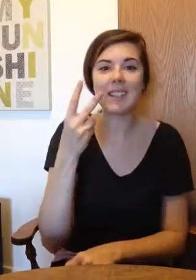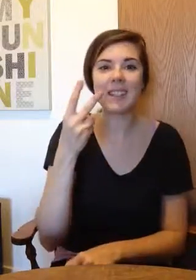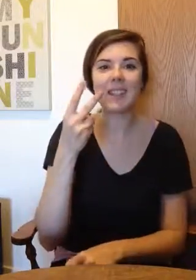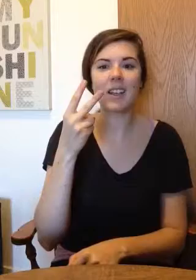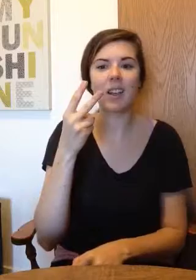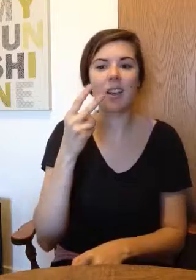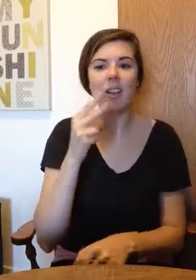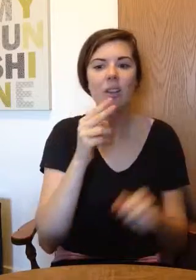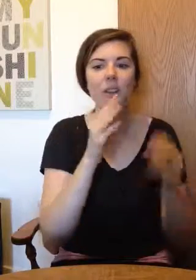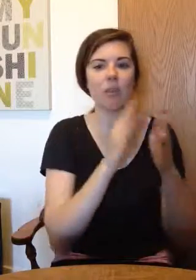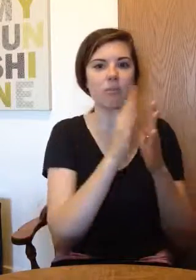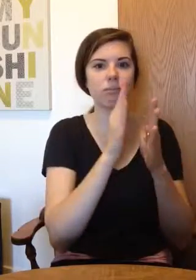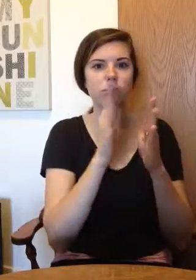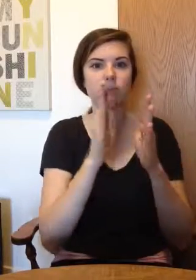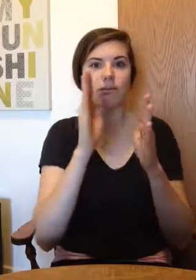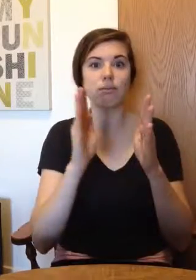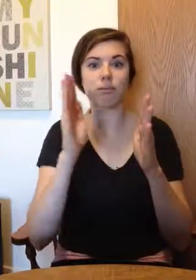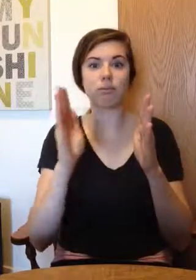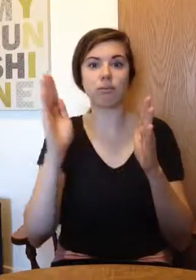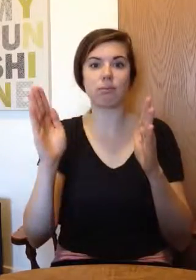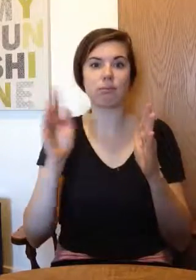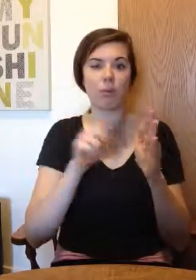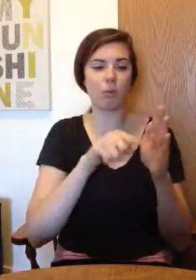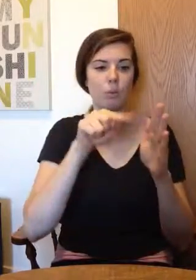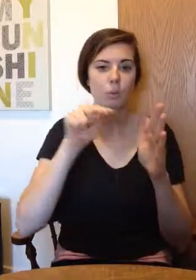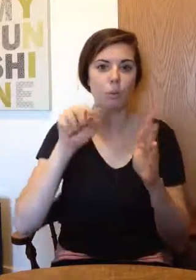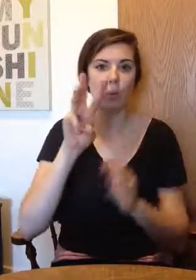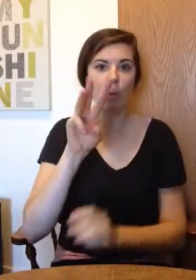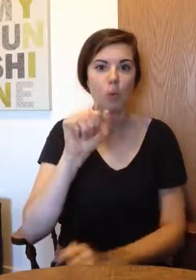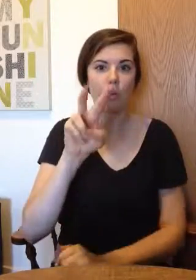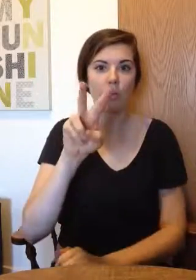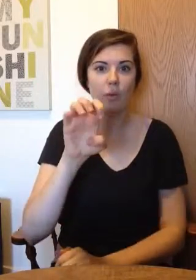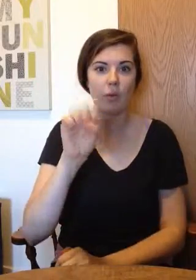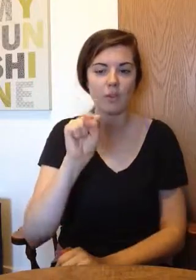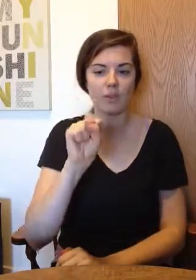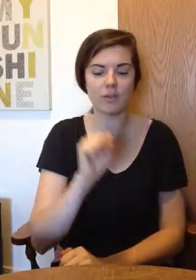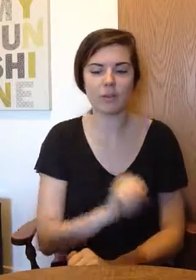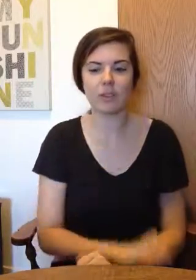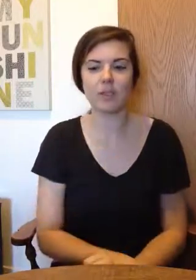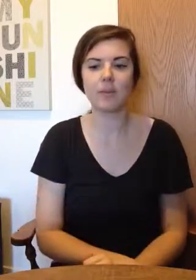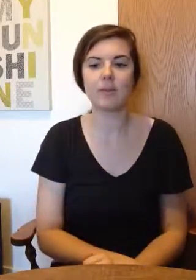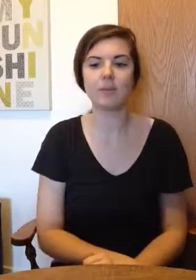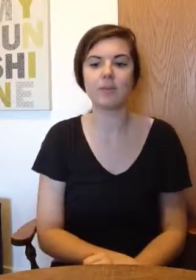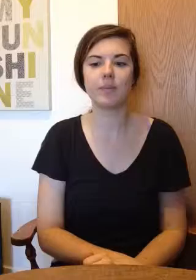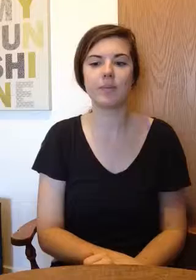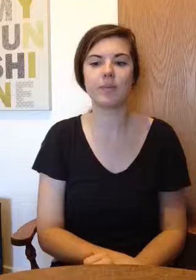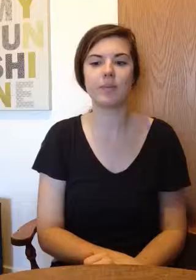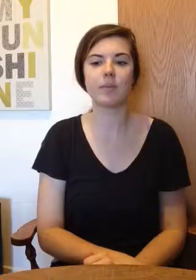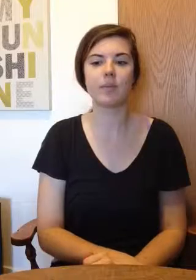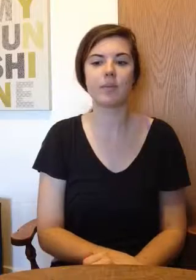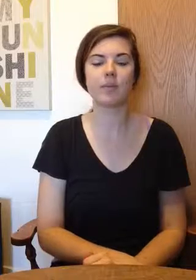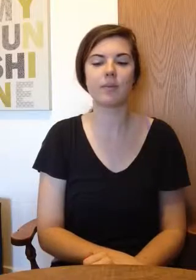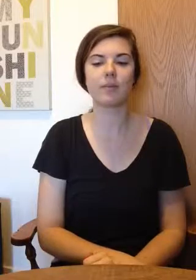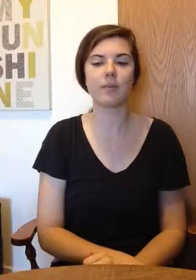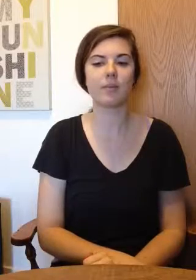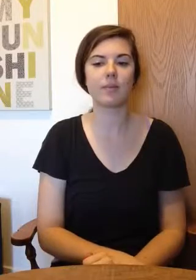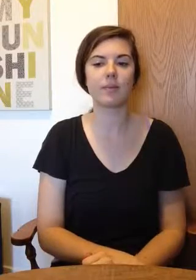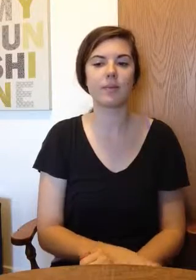keep doing it really, really hard. Yeah, so now we've paused on one motor action potential that's happening right now inside of your brain.